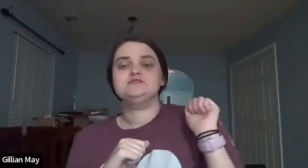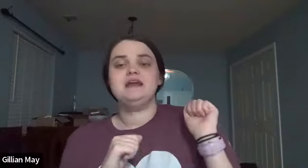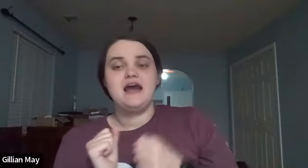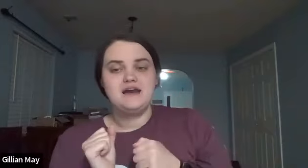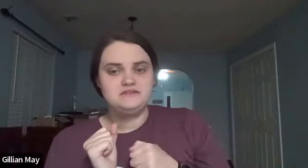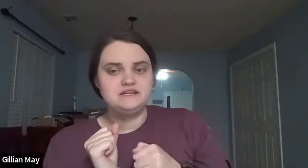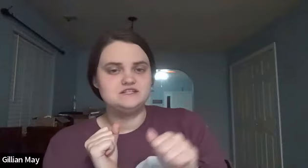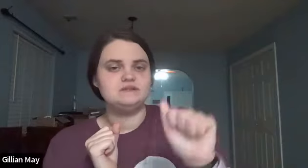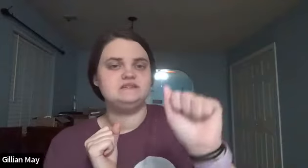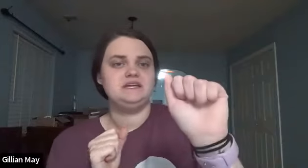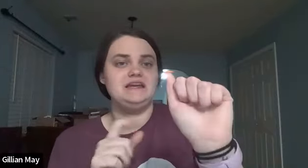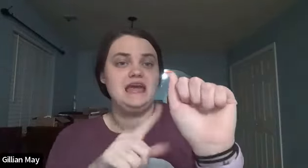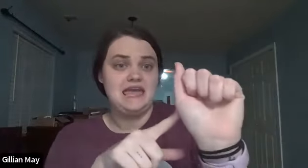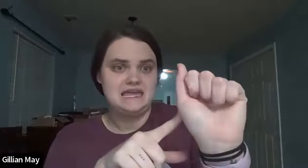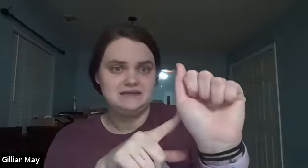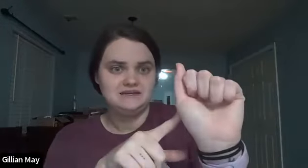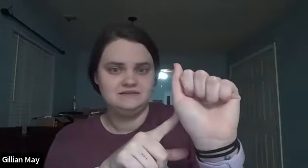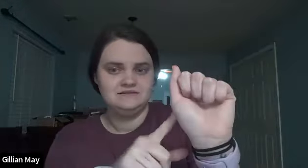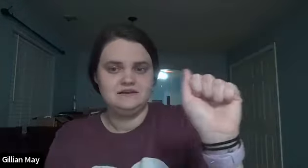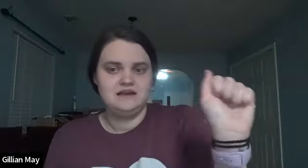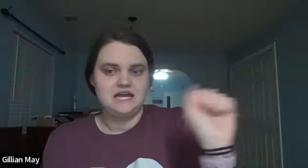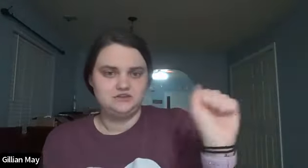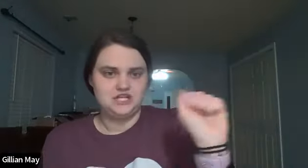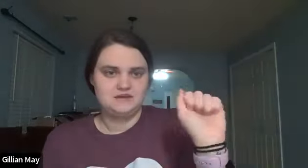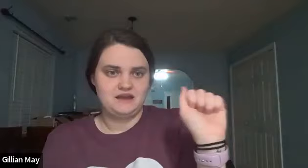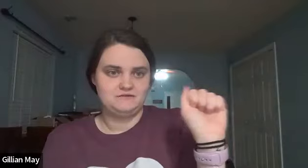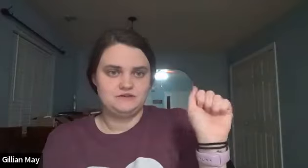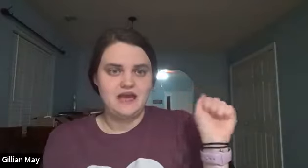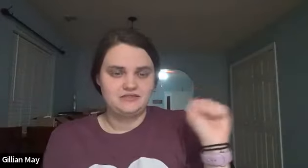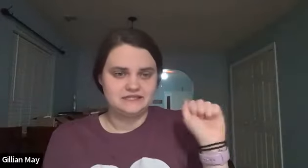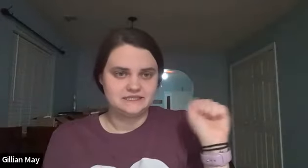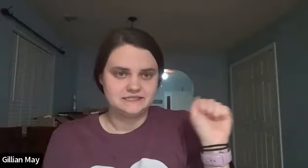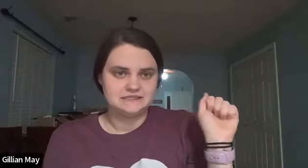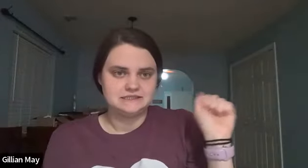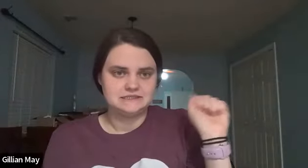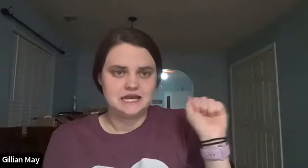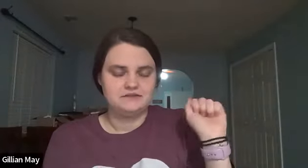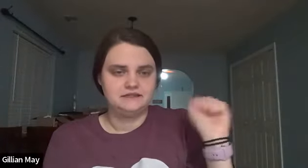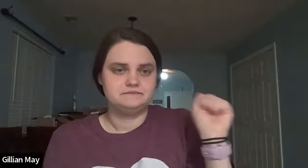an athlete is going to be A, and you shake it back and forth. Athlete. Athlete.